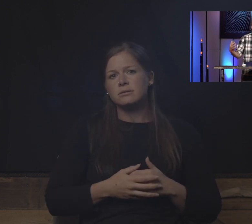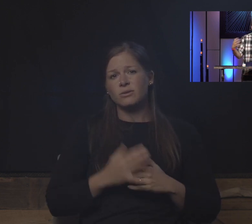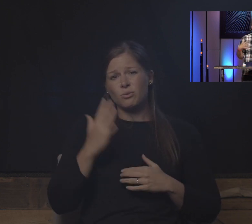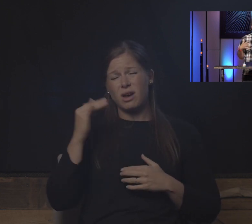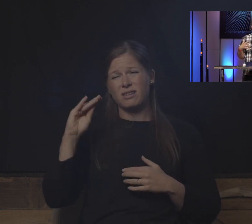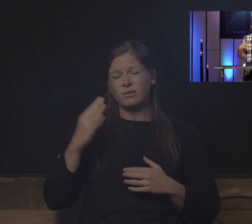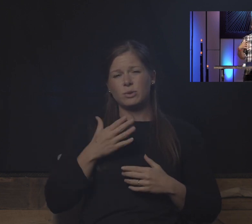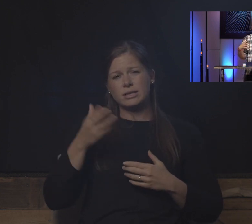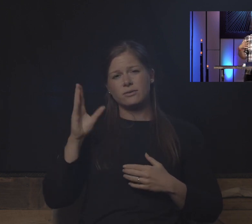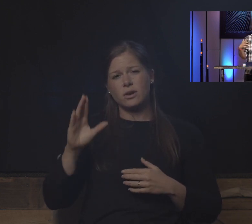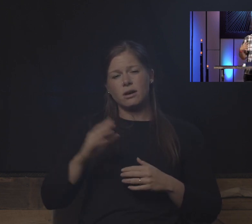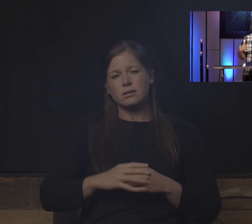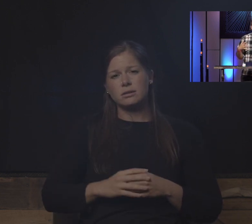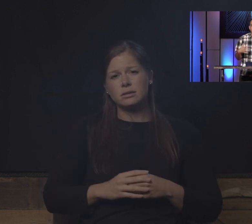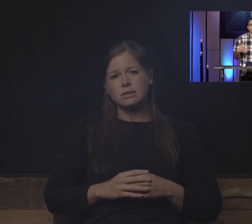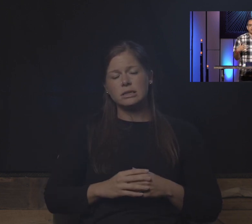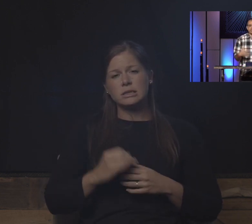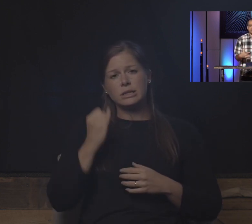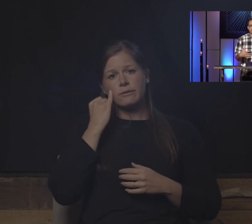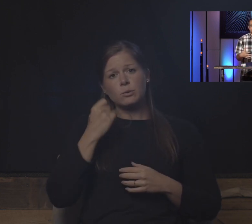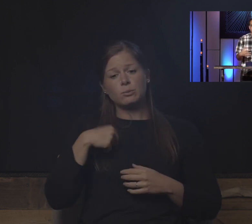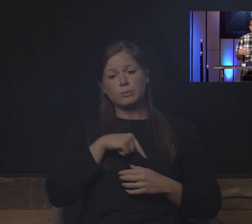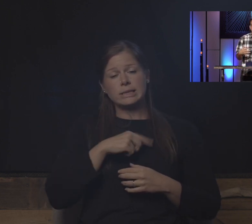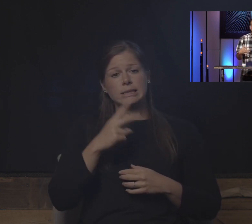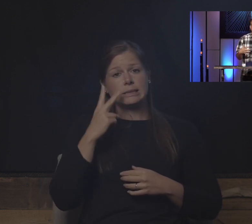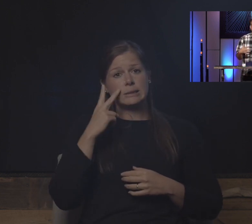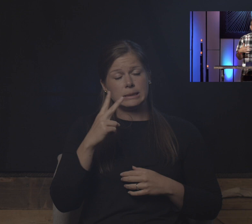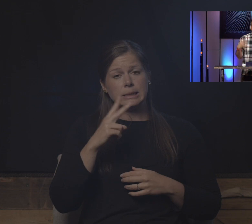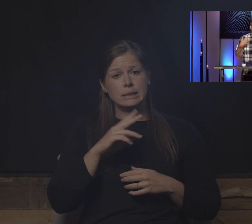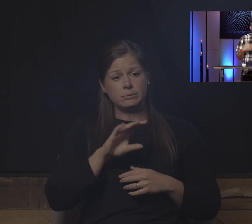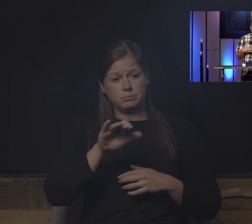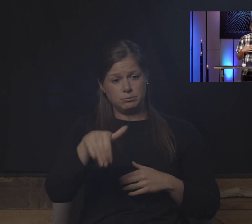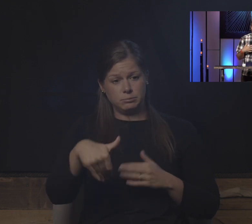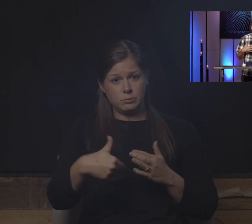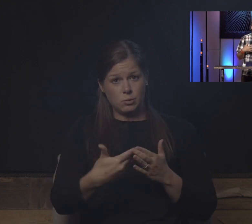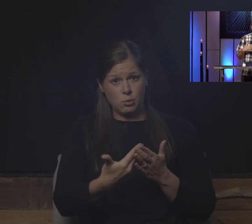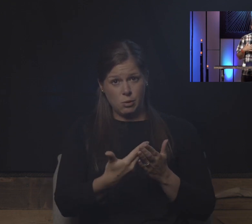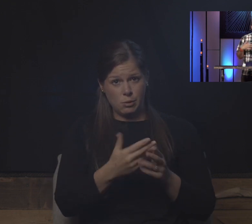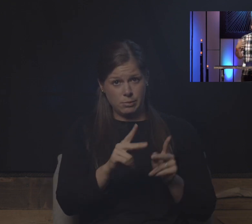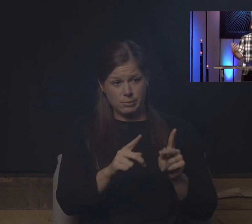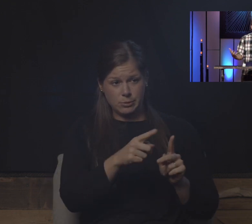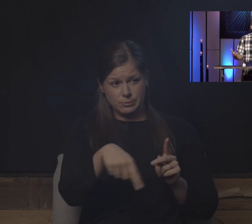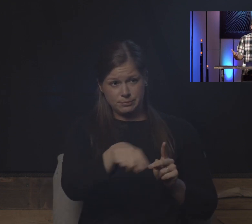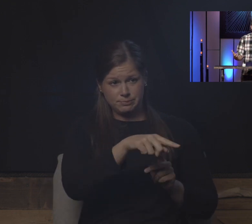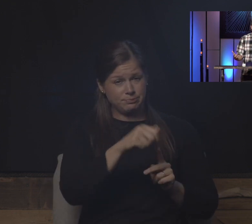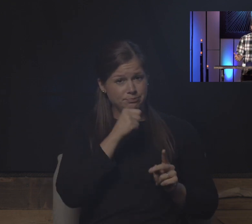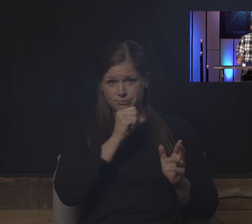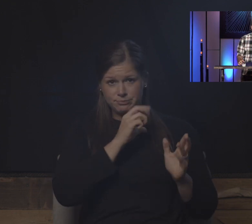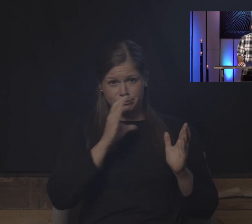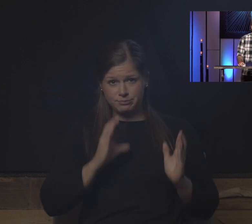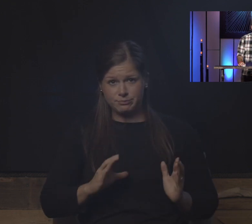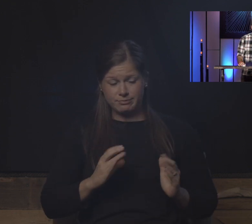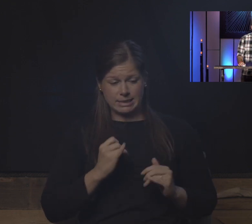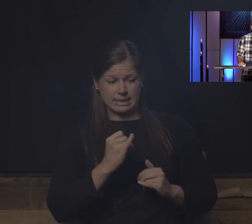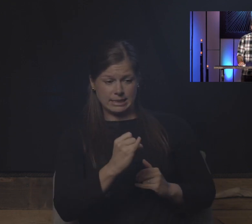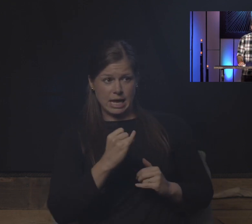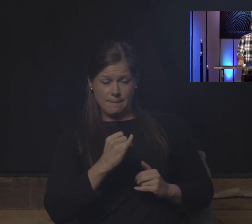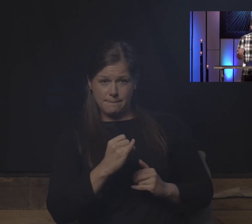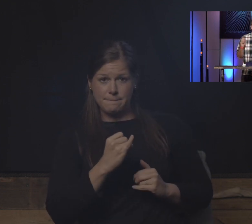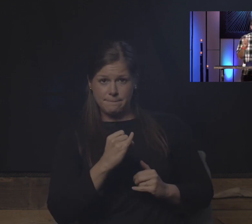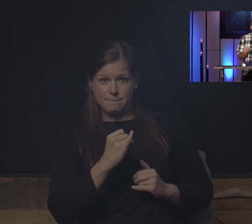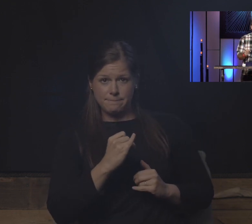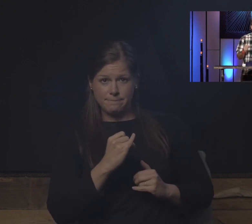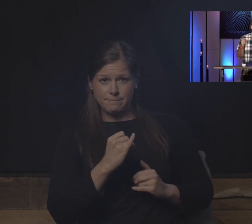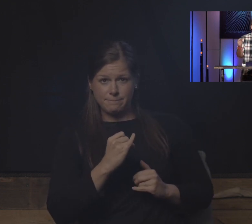As we see all non-Christians as us, just without God's saving grace,